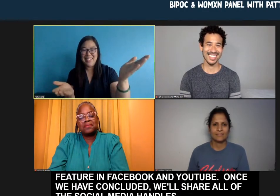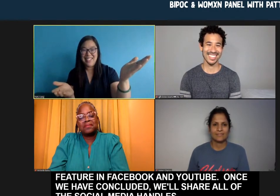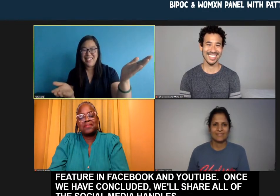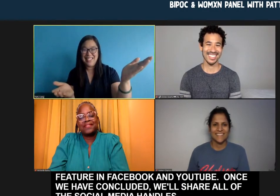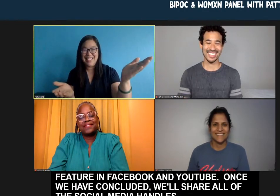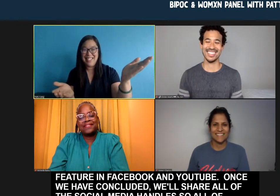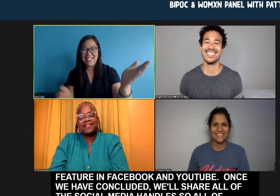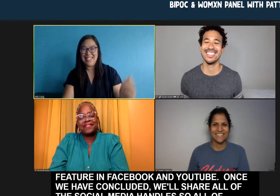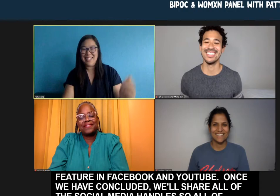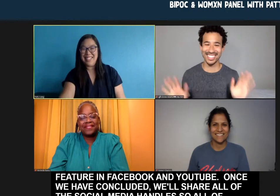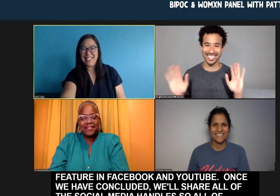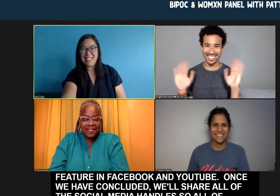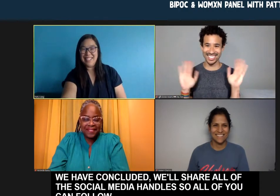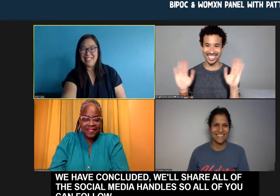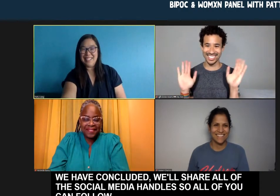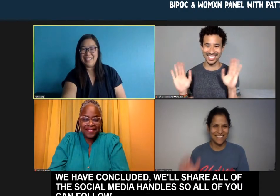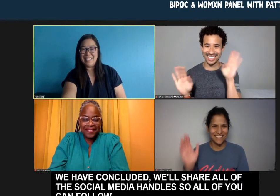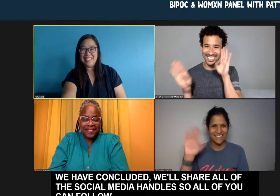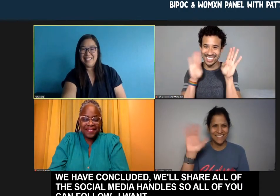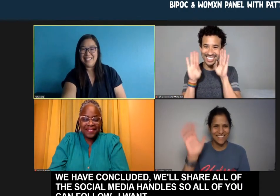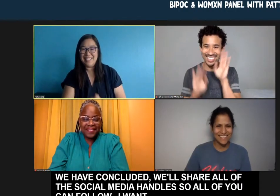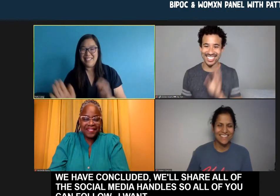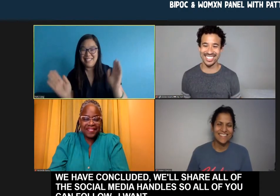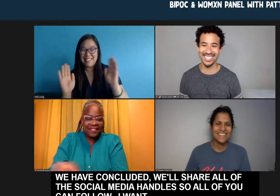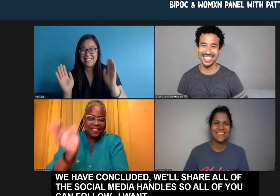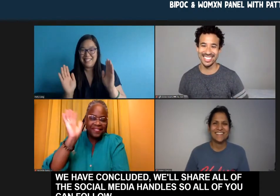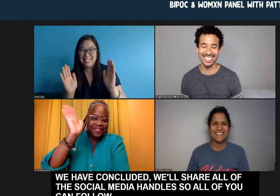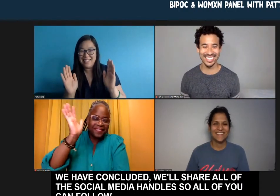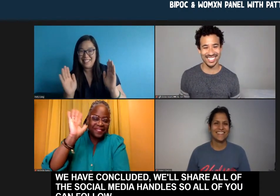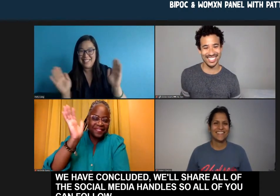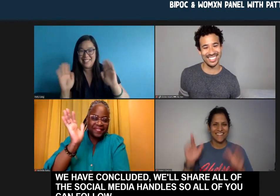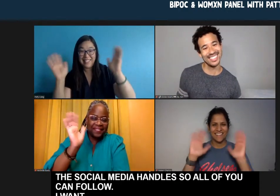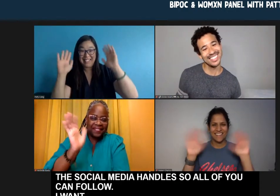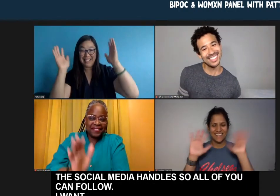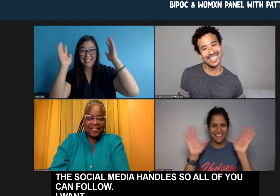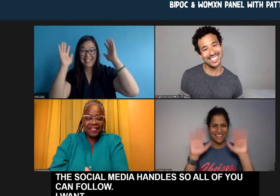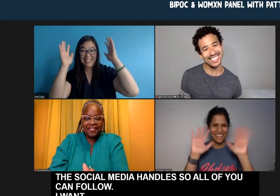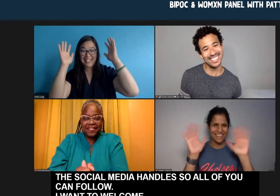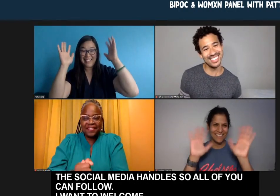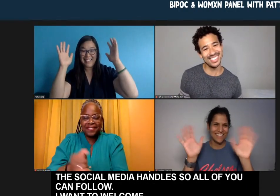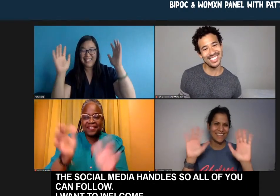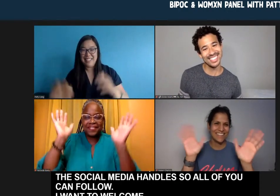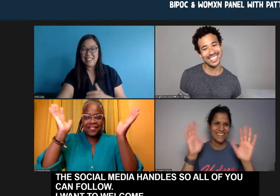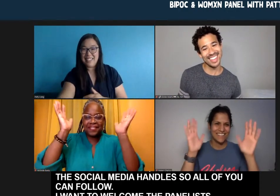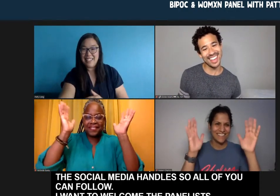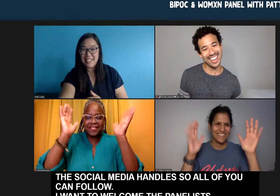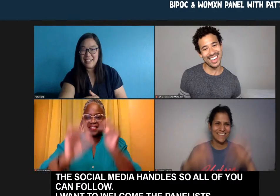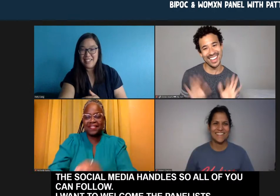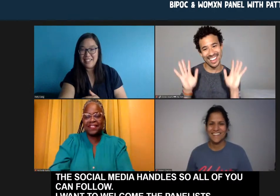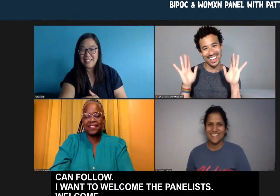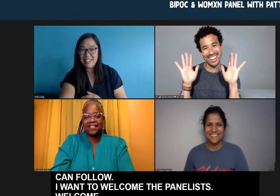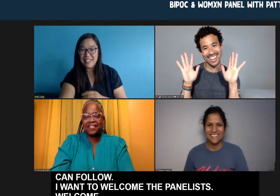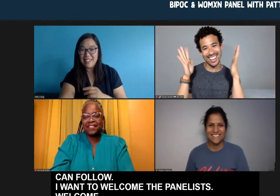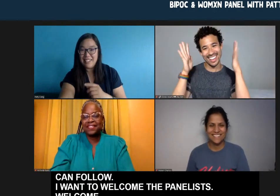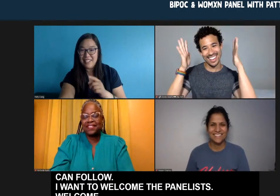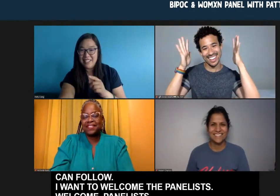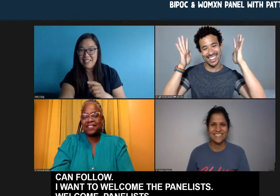our panelists. I'm super excited. Welcome, panelists. Hello. Hi there. Hello. Hello.